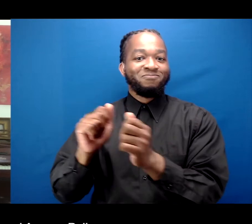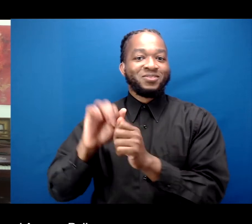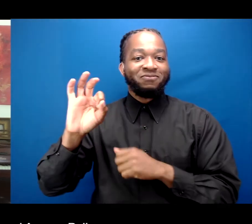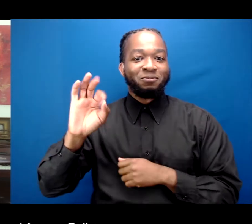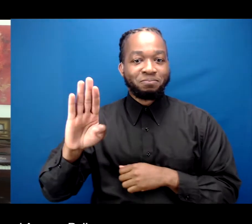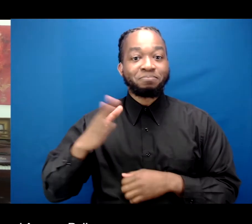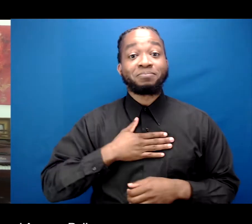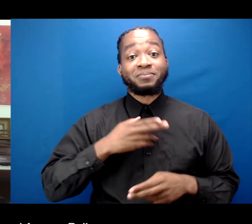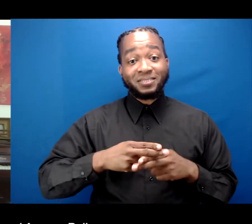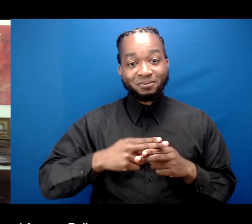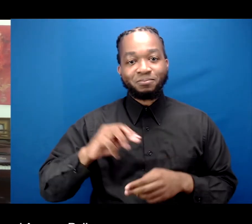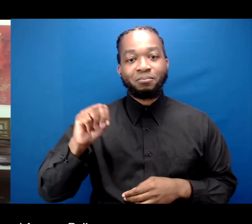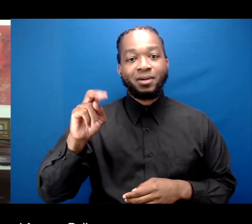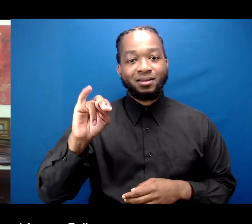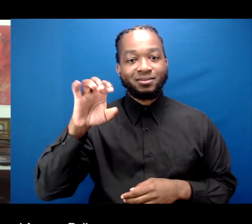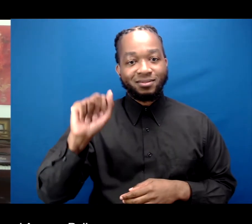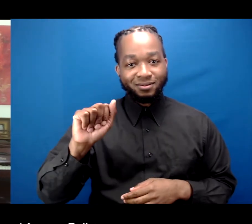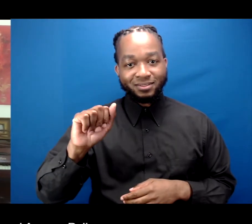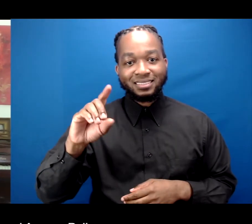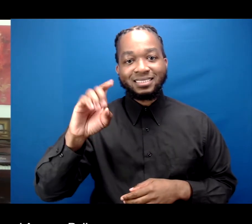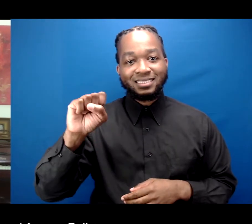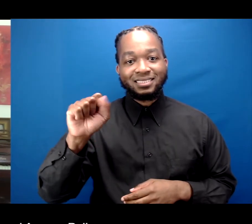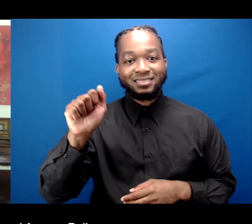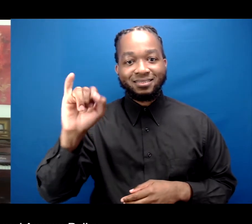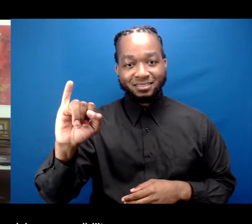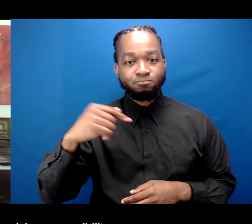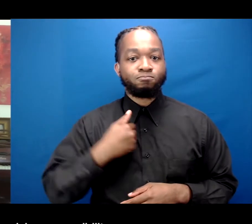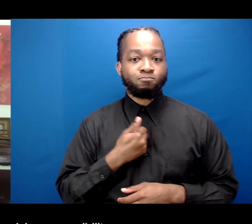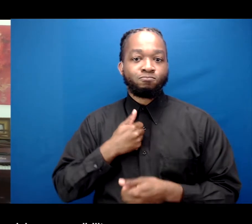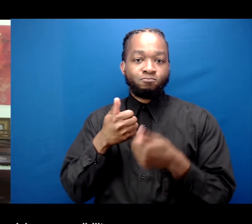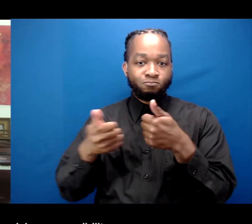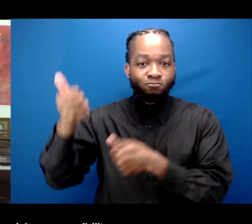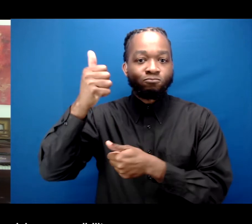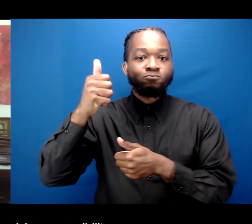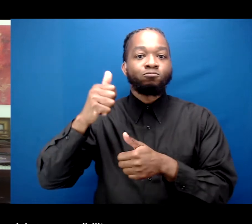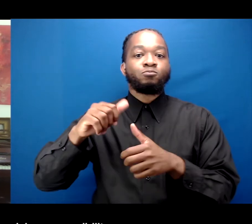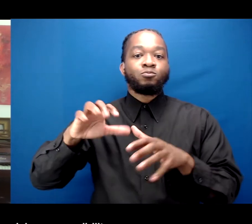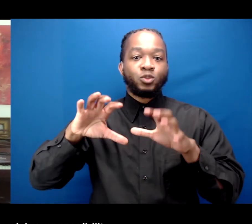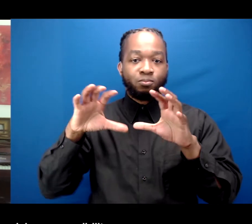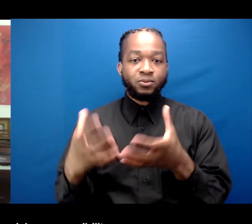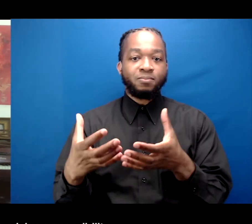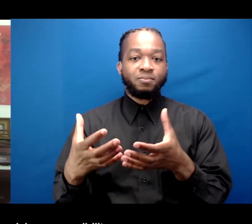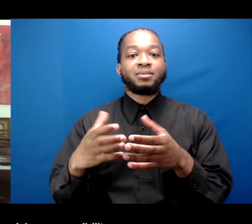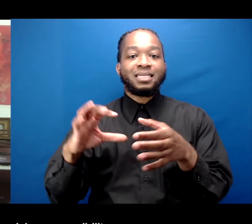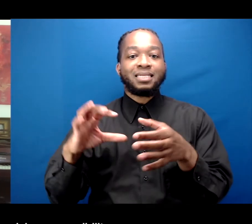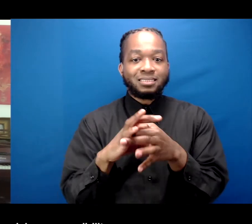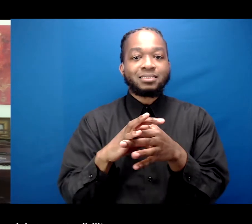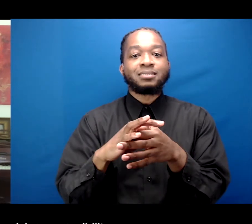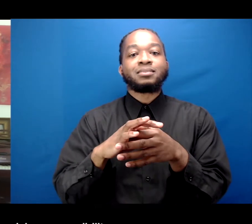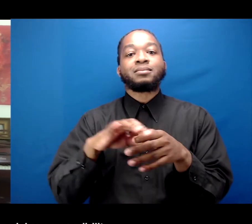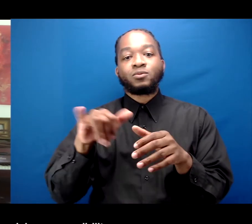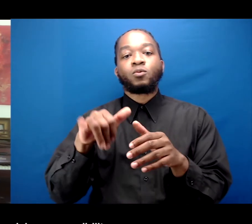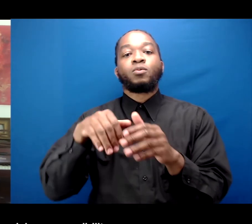Global Connectivity and Access Policy team at Facebook. My team covers issues involving accessibility and other